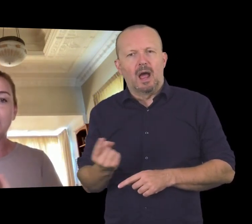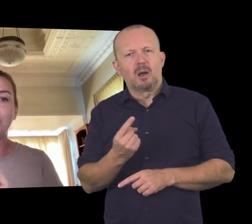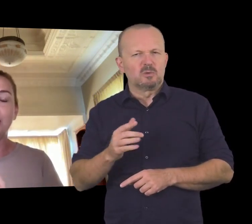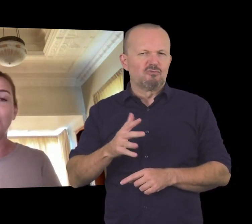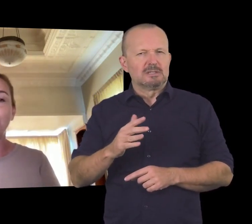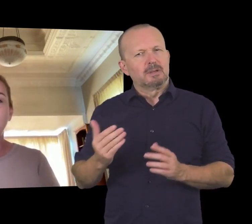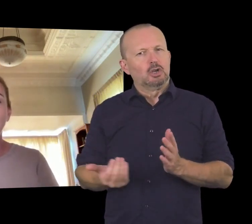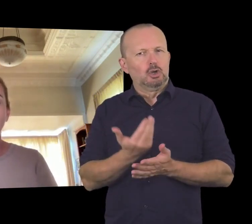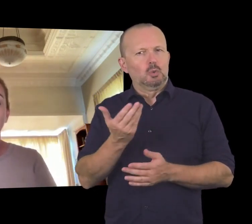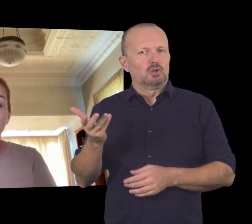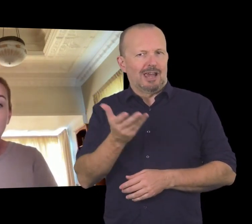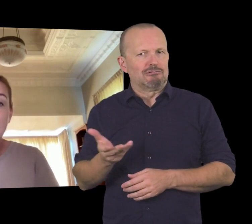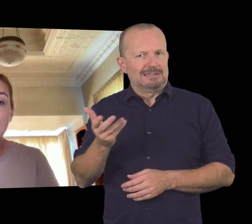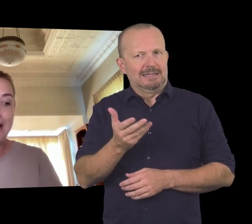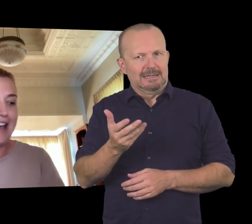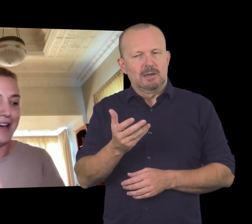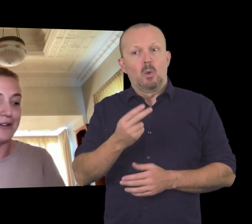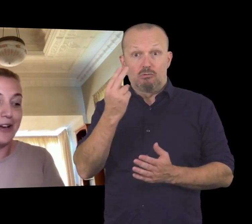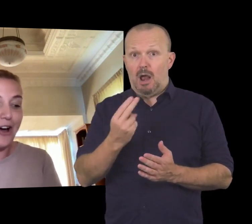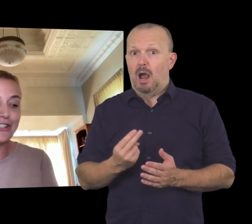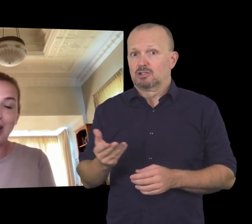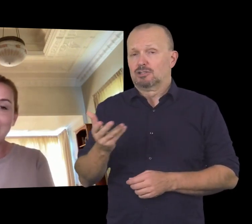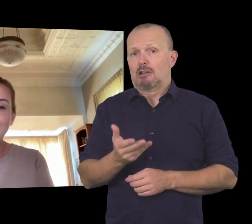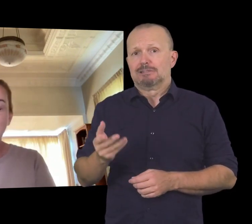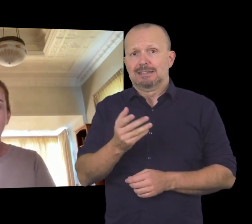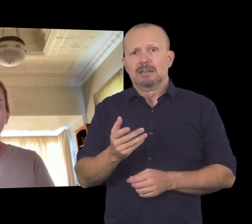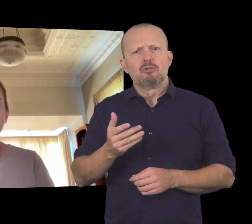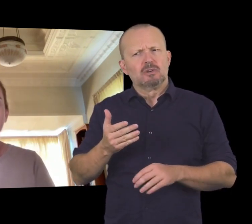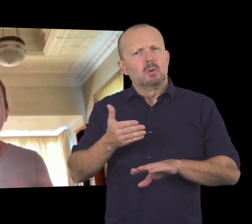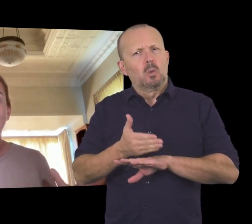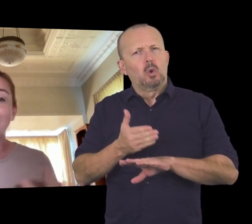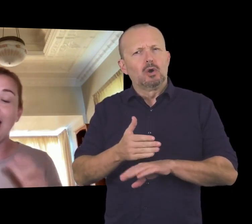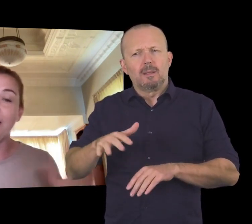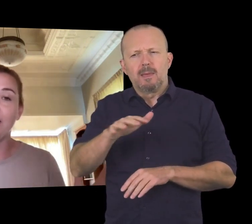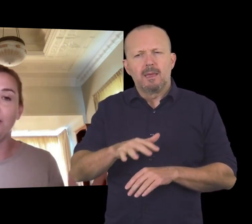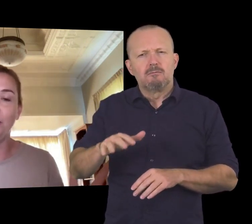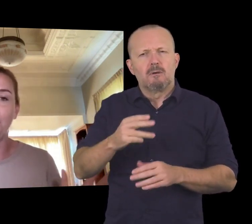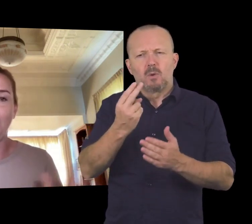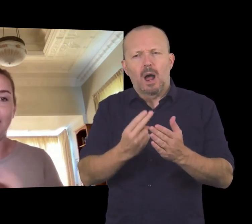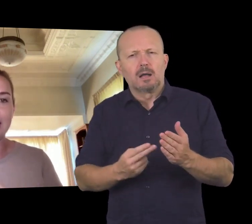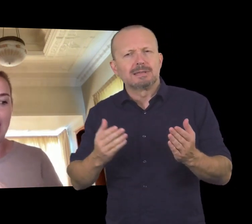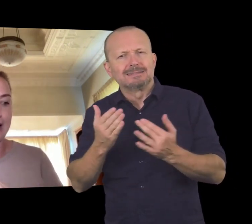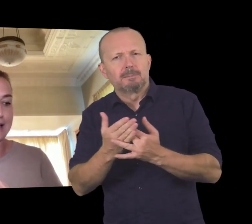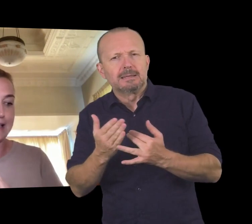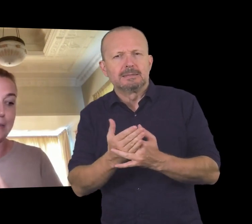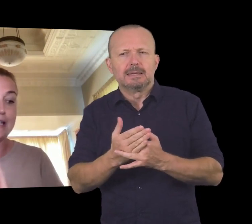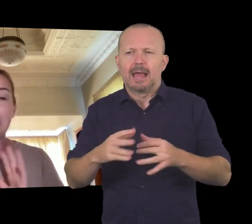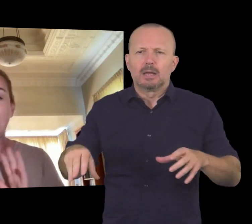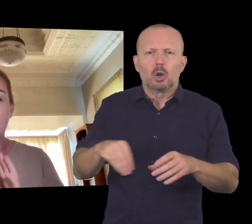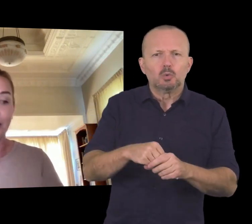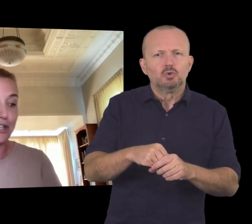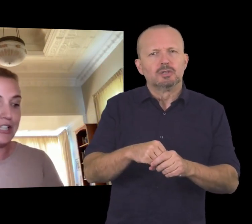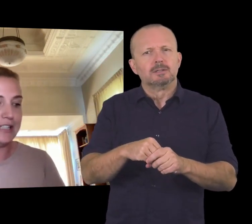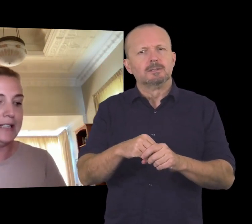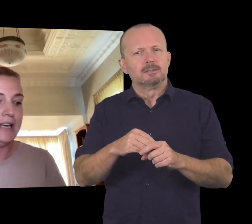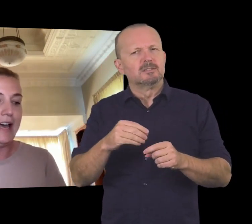we're a relatively new charity. We're an arts charity, and we really work in the area of arts accessibility